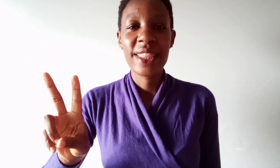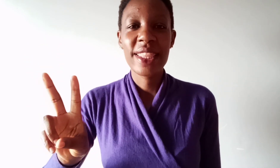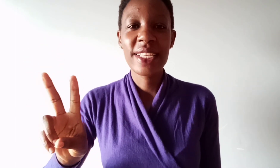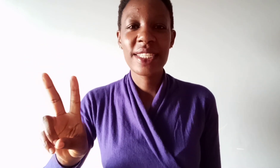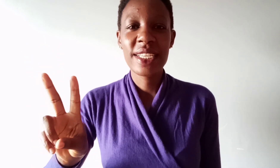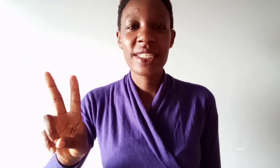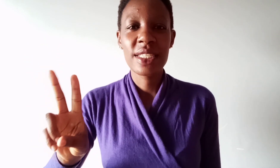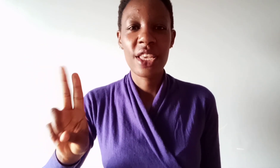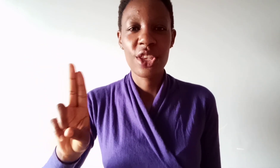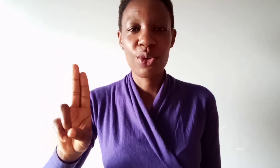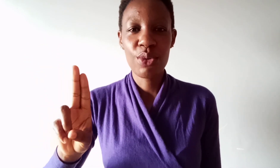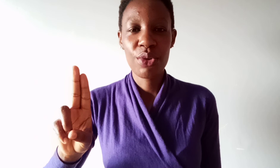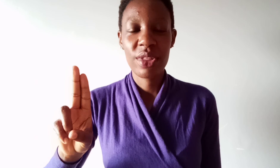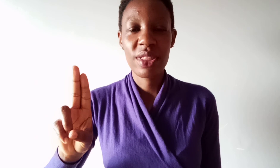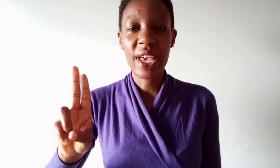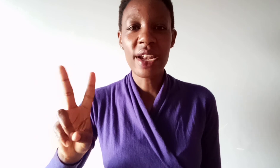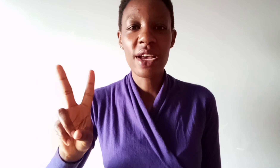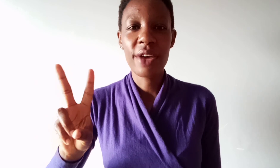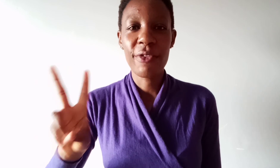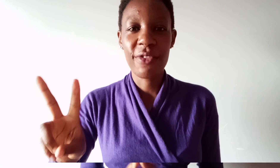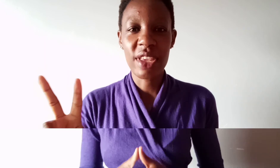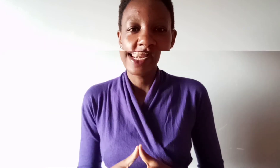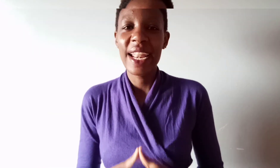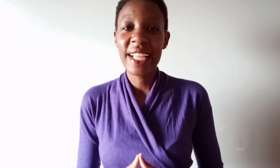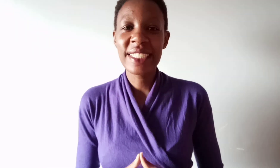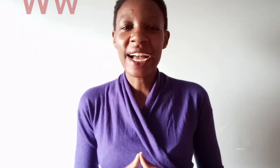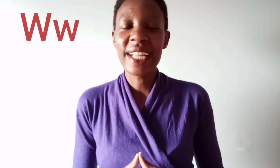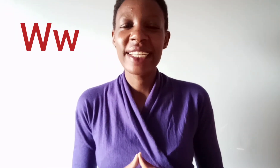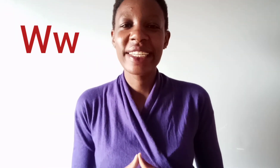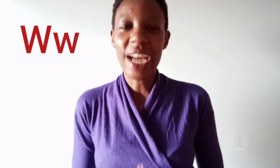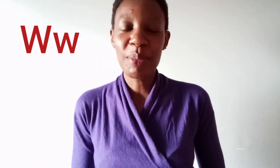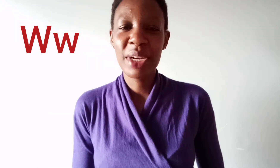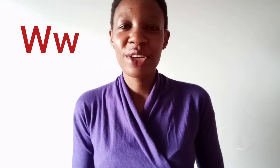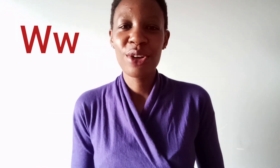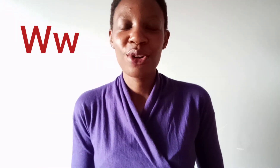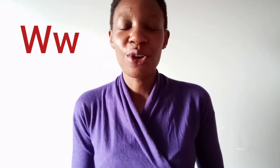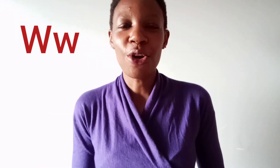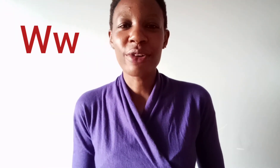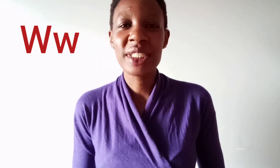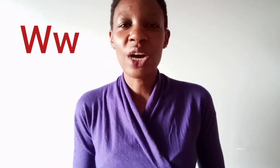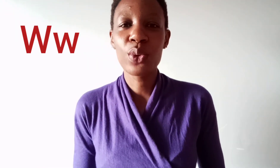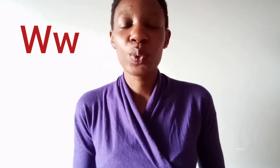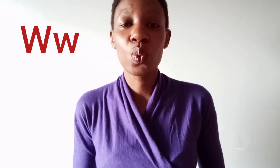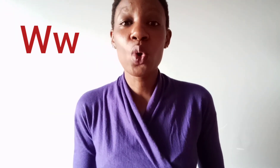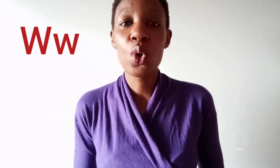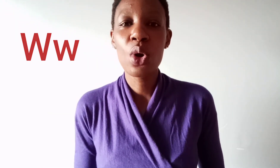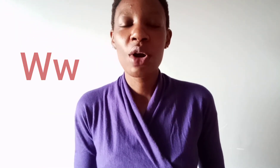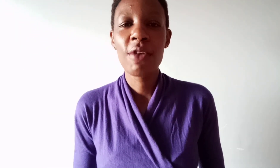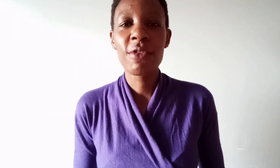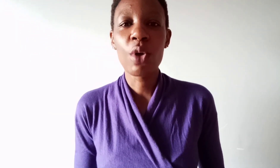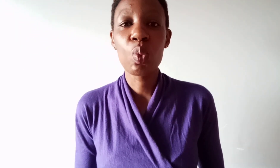This is U, then V. Letter W or sound W for